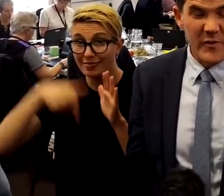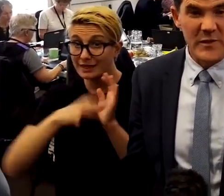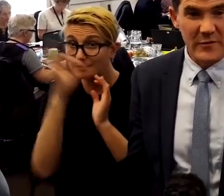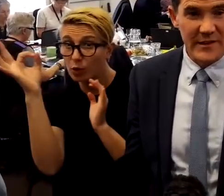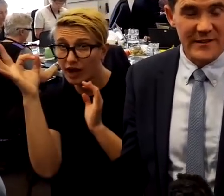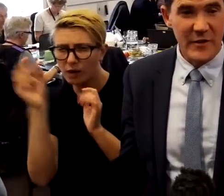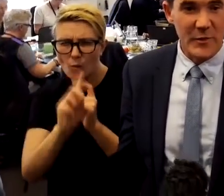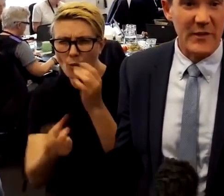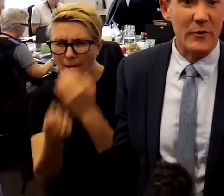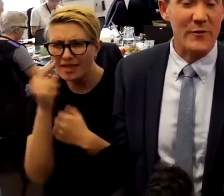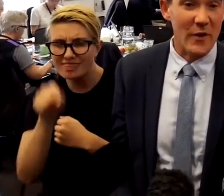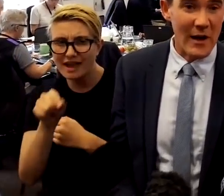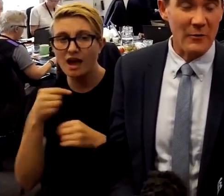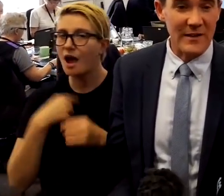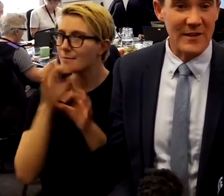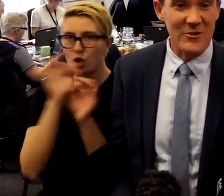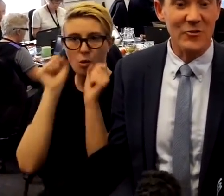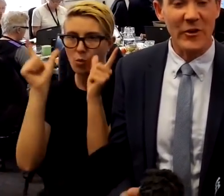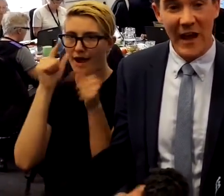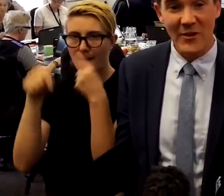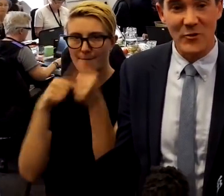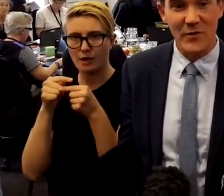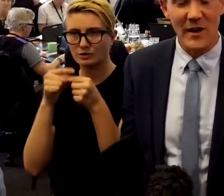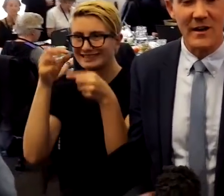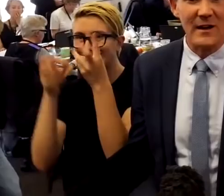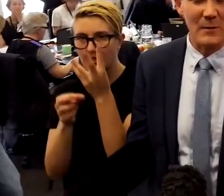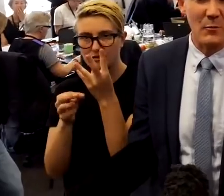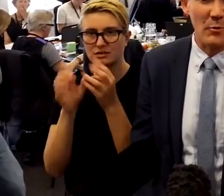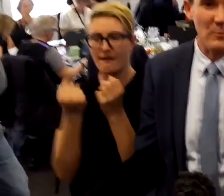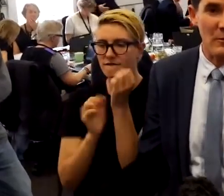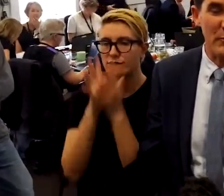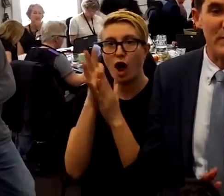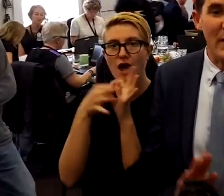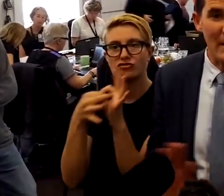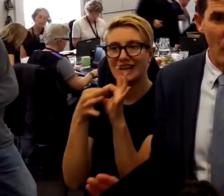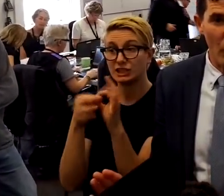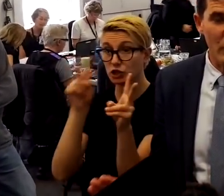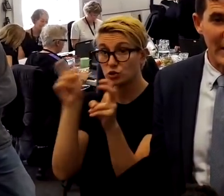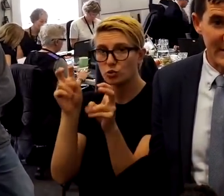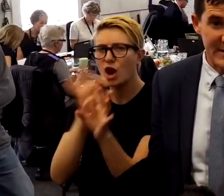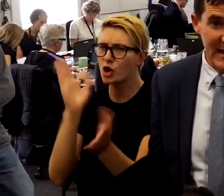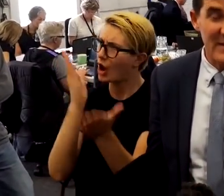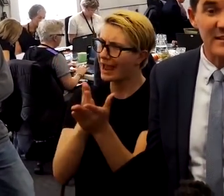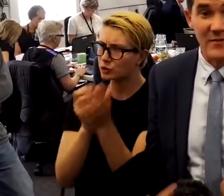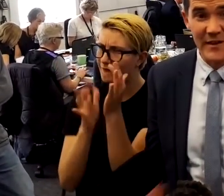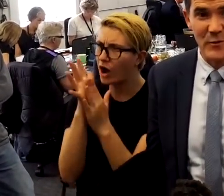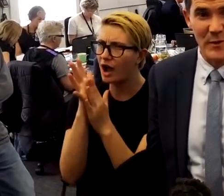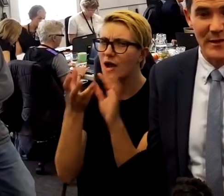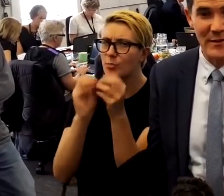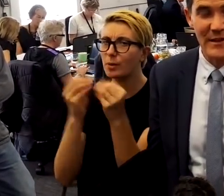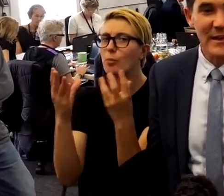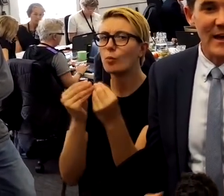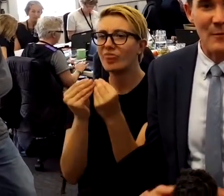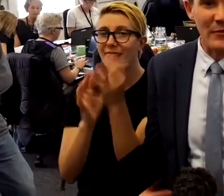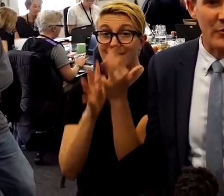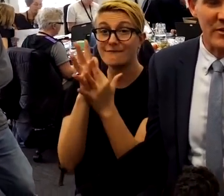aware of the specific details, but I think it was a fire-related issue, not an actual fire, a problem with the fire board. We understand, it's the advice we've been